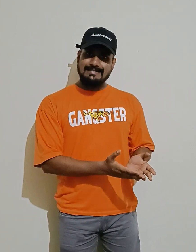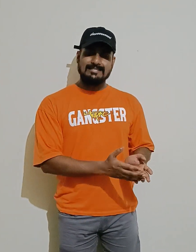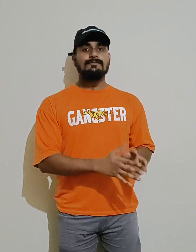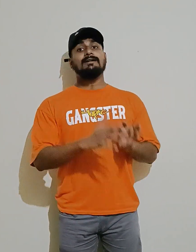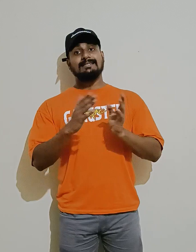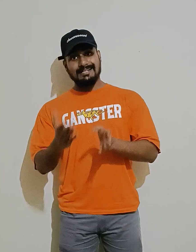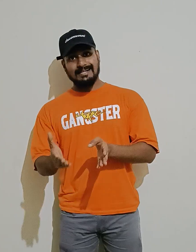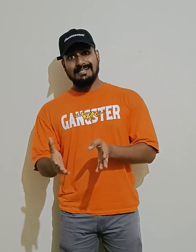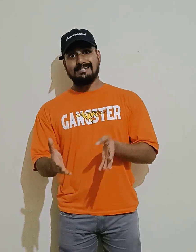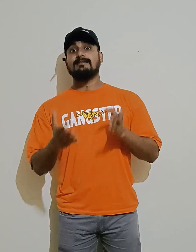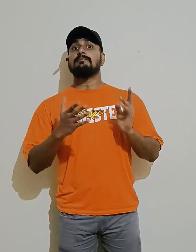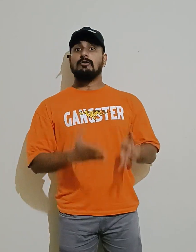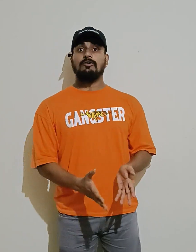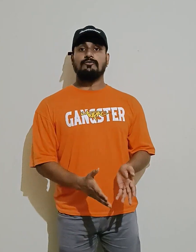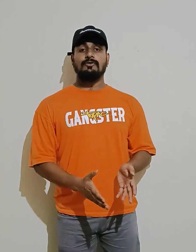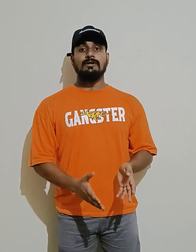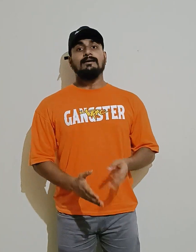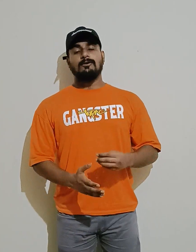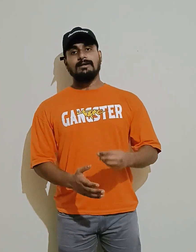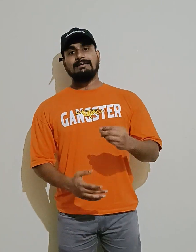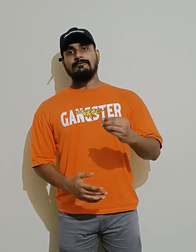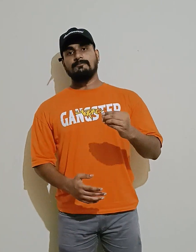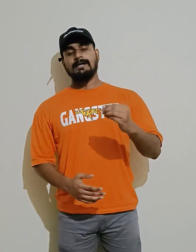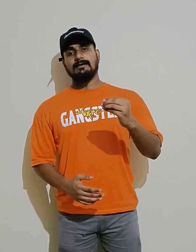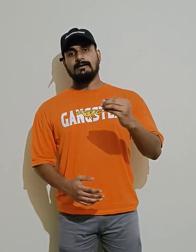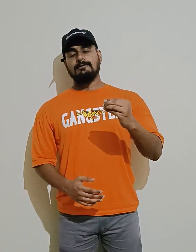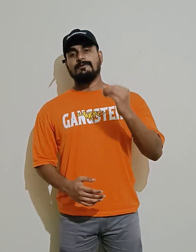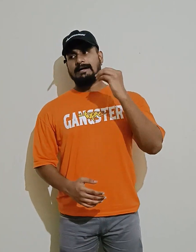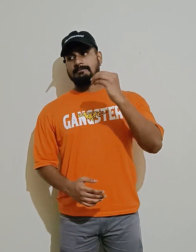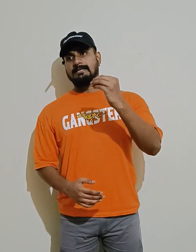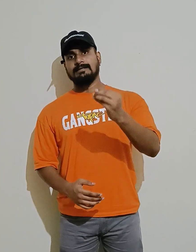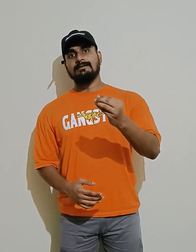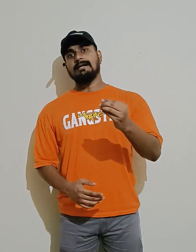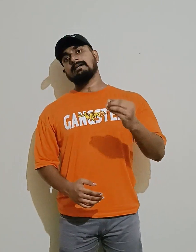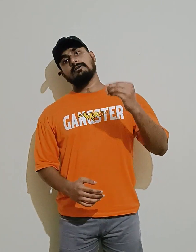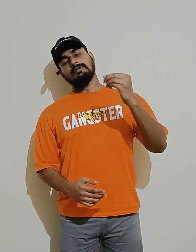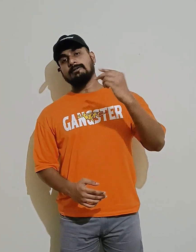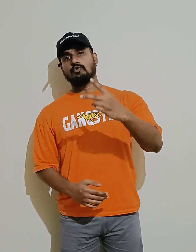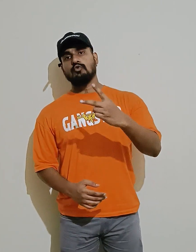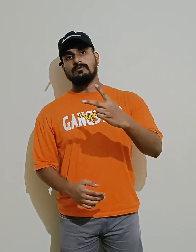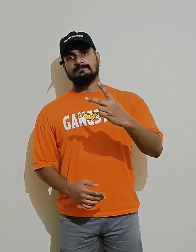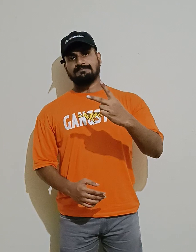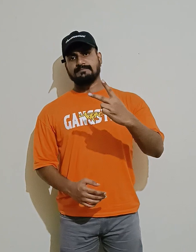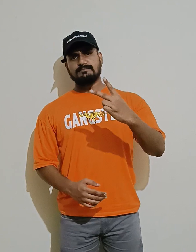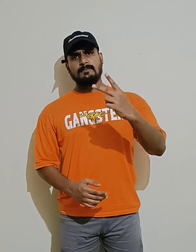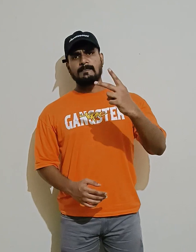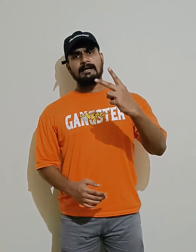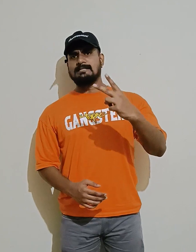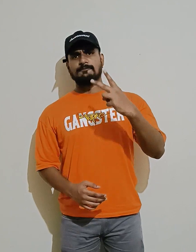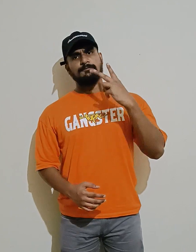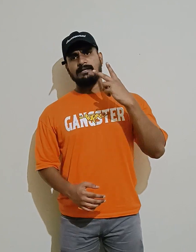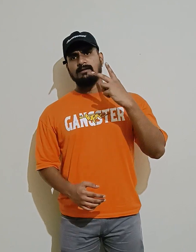else if the condition block of code, or if I am thinking that only two else if